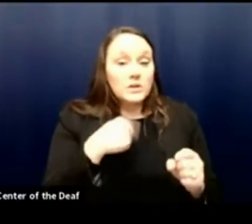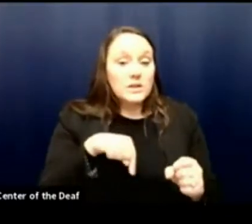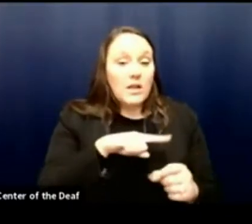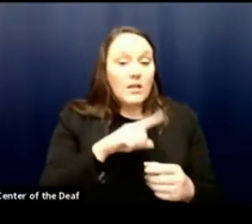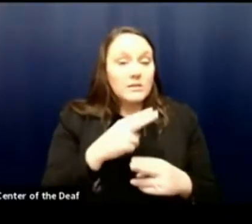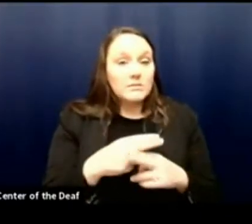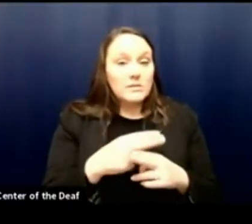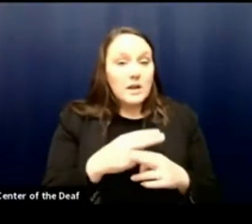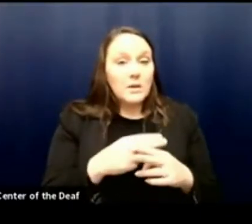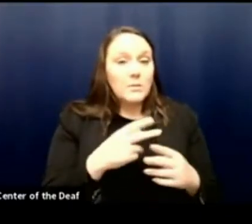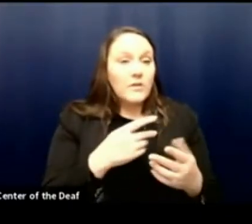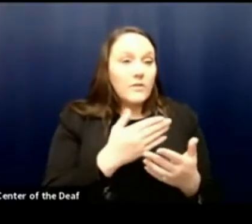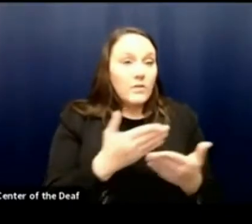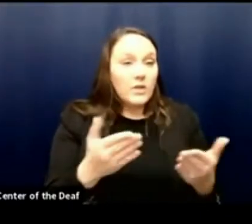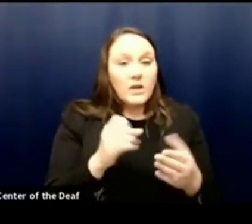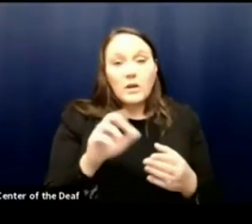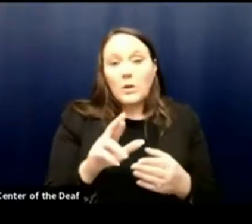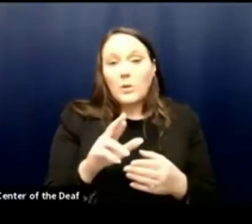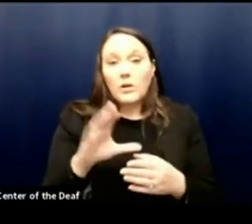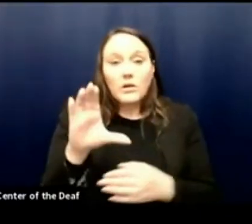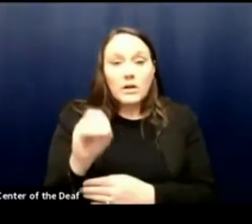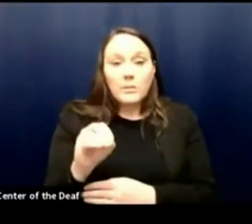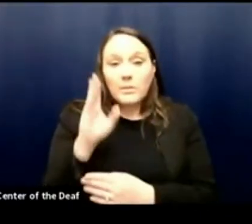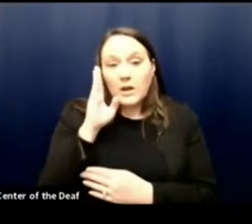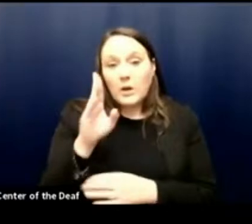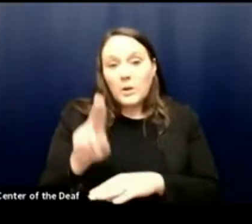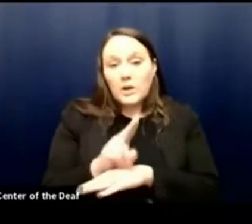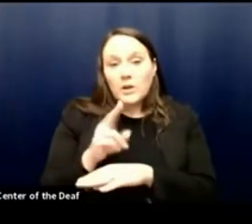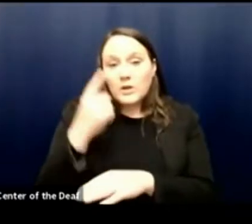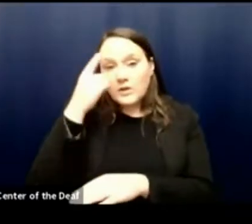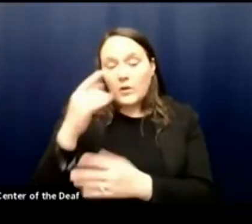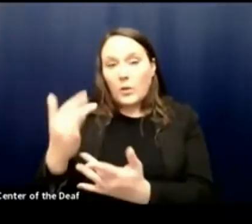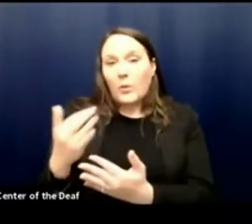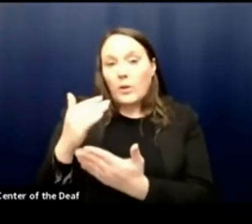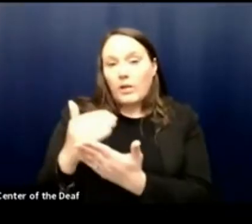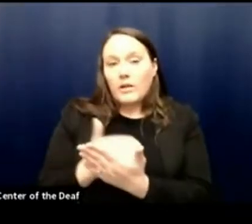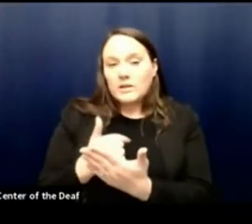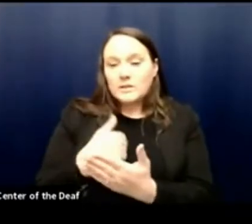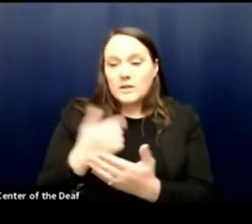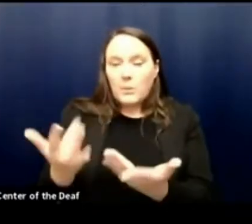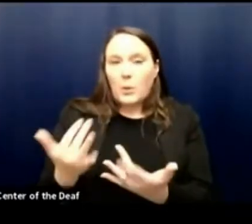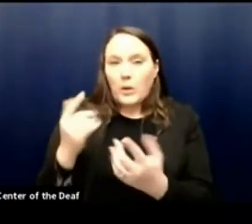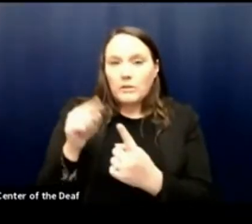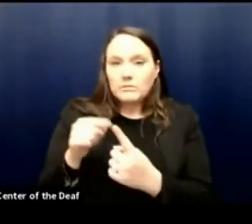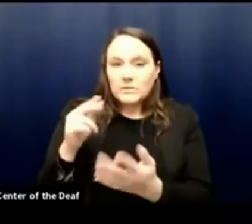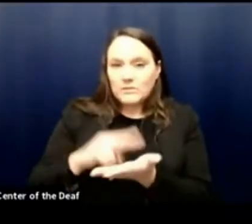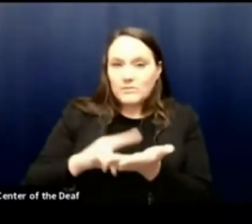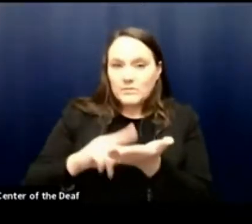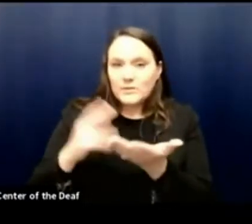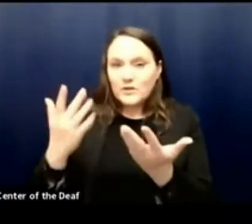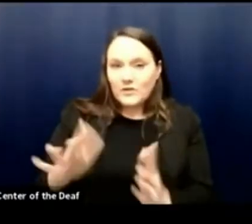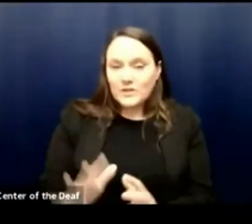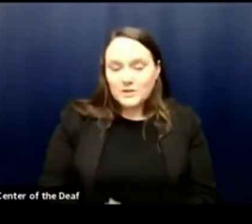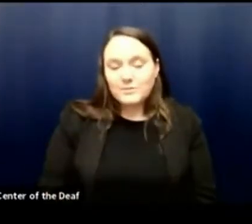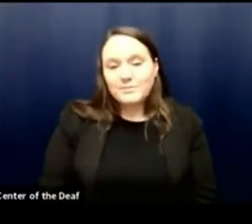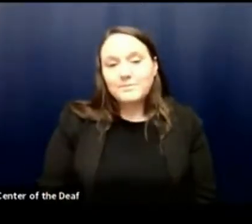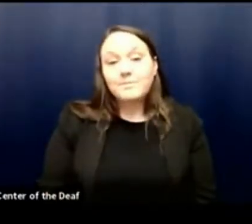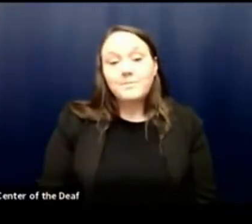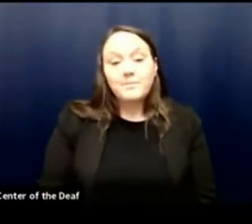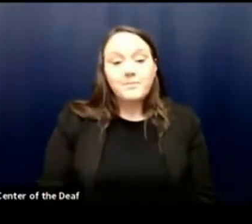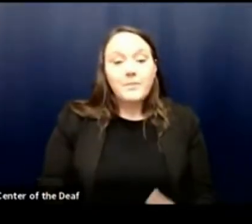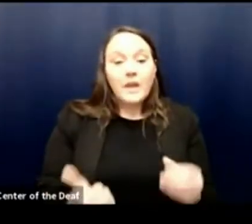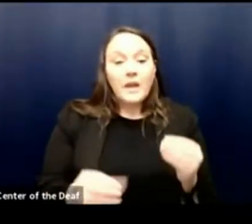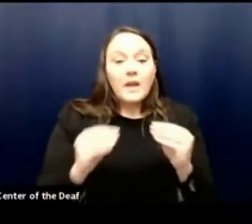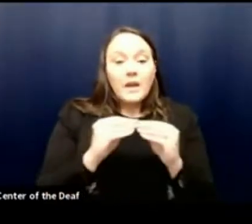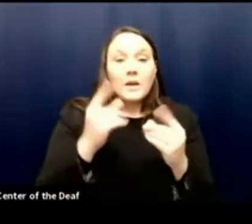or company that will be used for the wait list? I'm going to wait on details for that until we have a contract in place. All right, any further questions, please